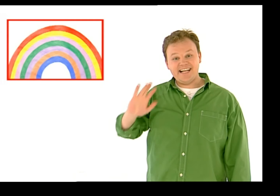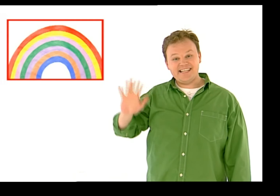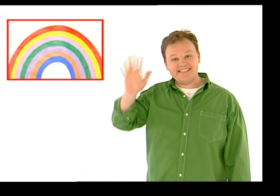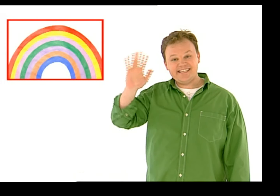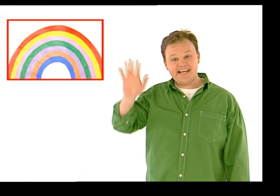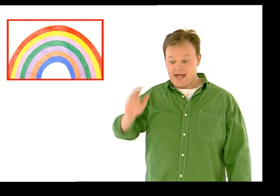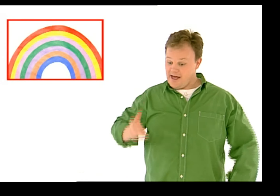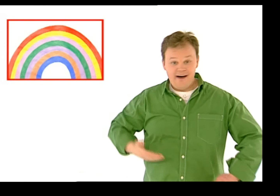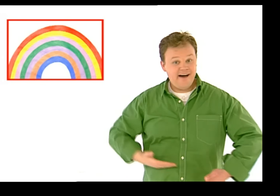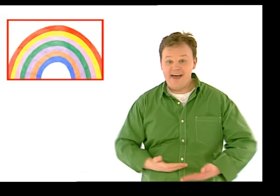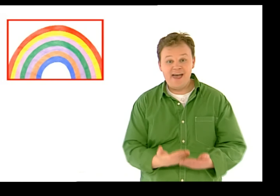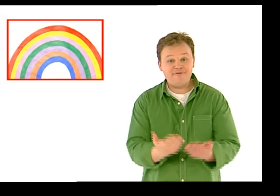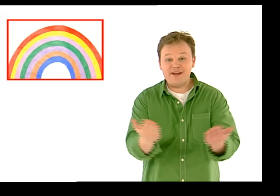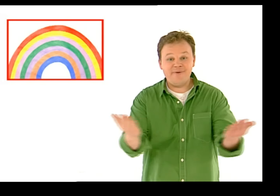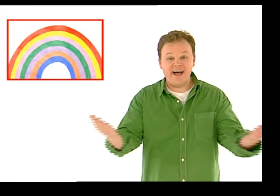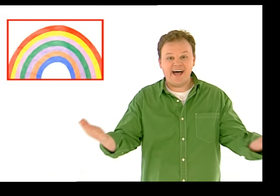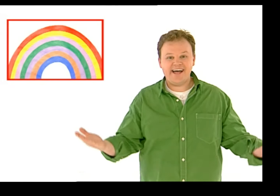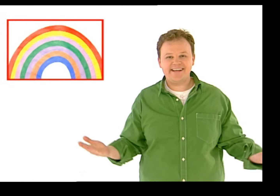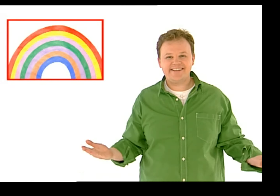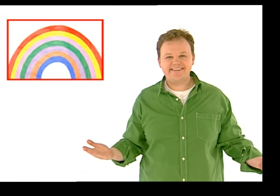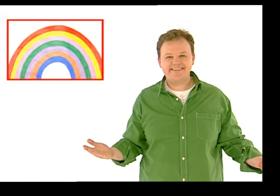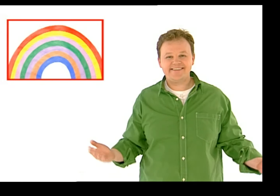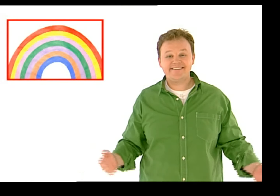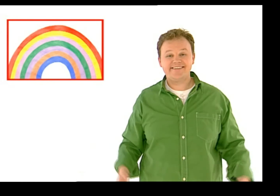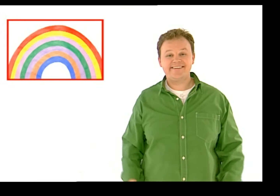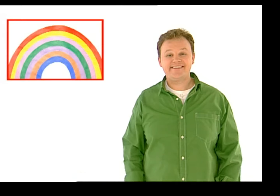Colours are everywhere.